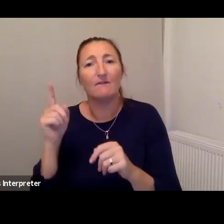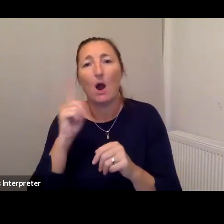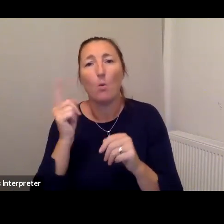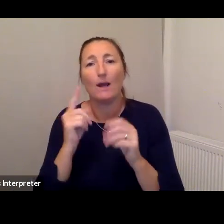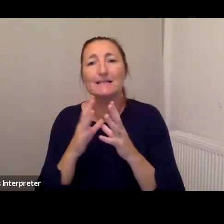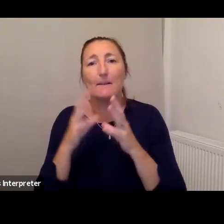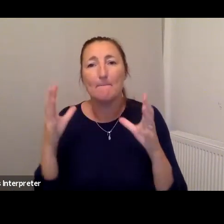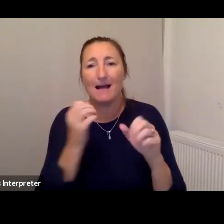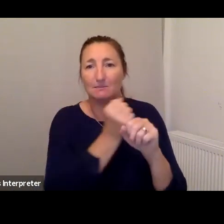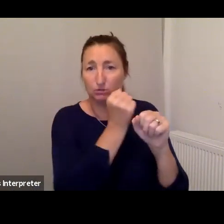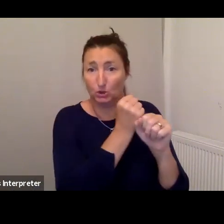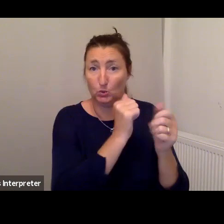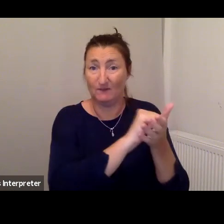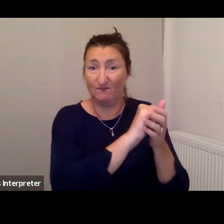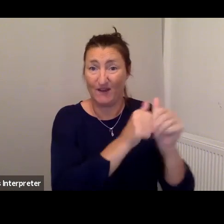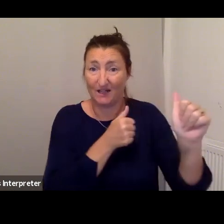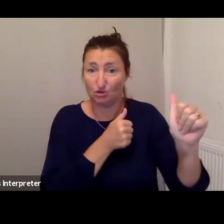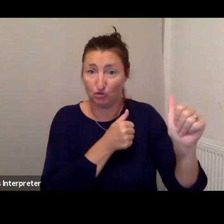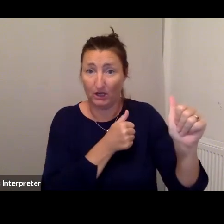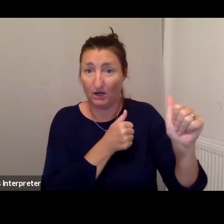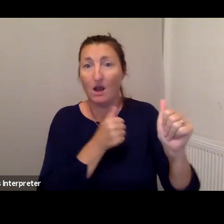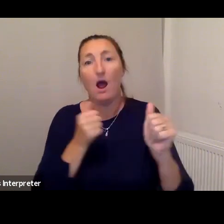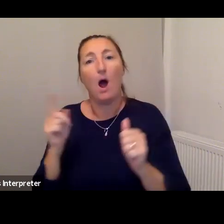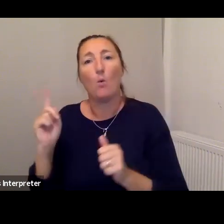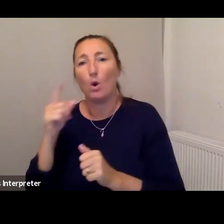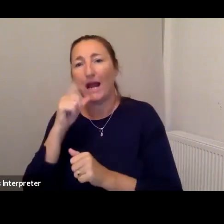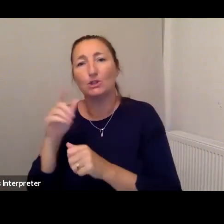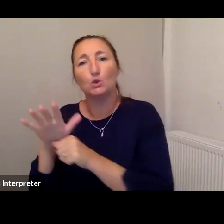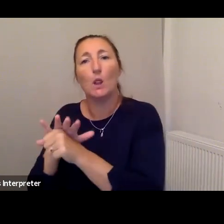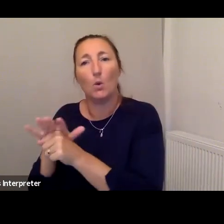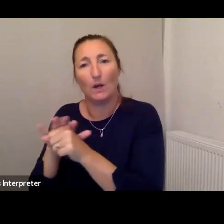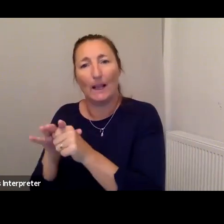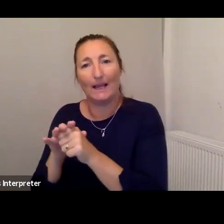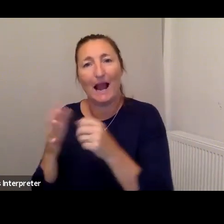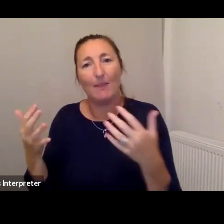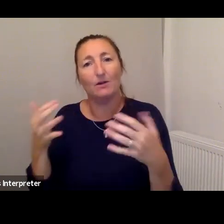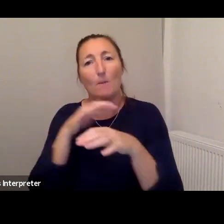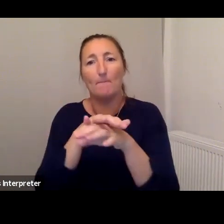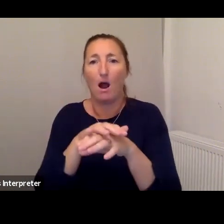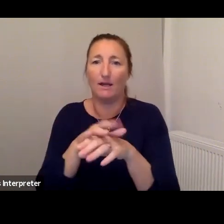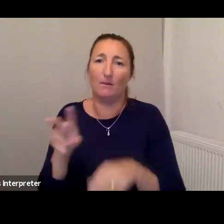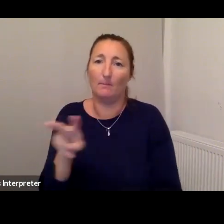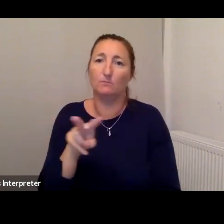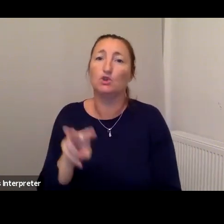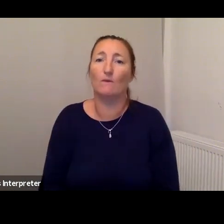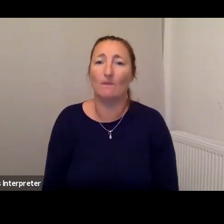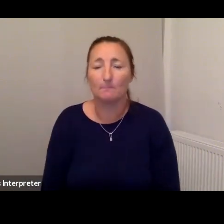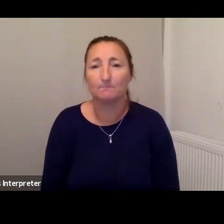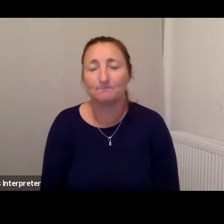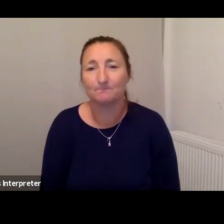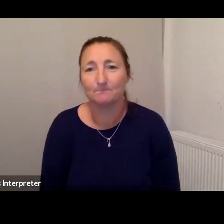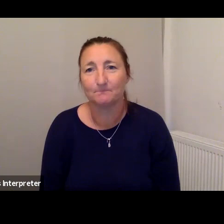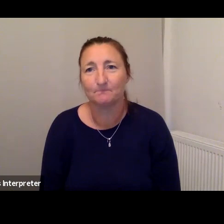then identifying what is best done locally and combining those two things together. Yeah,